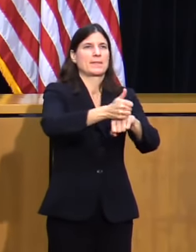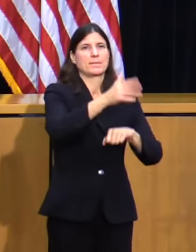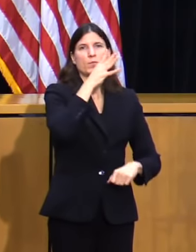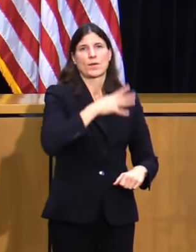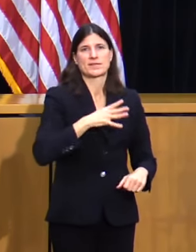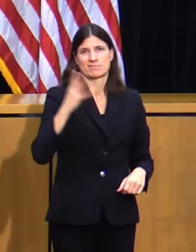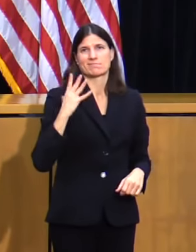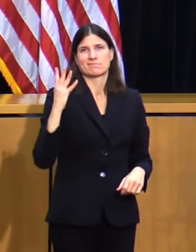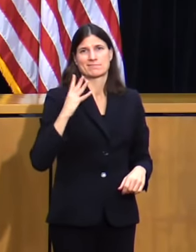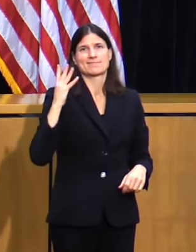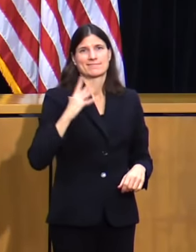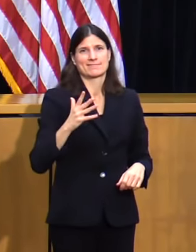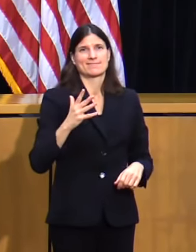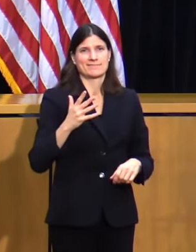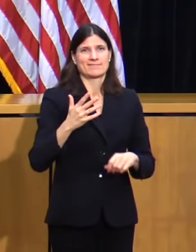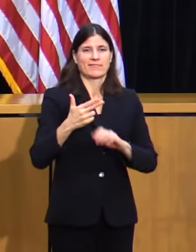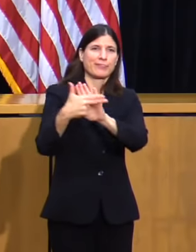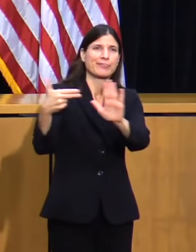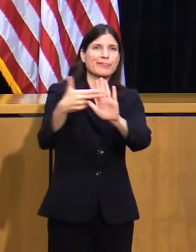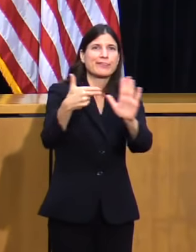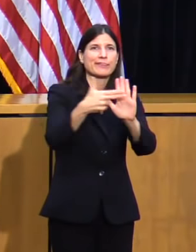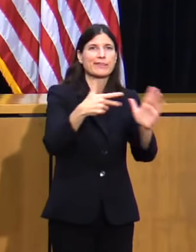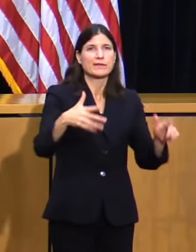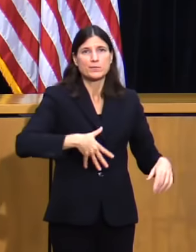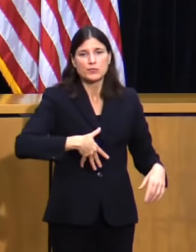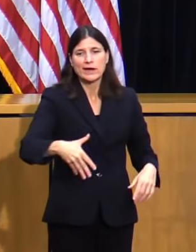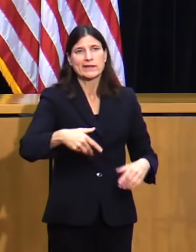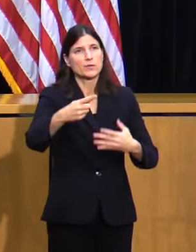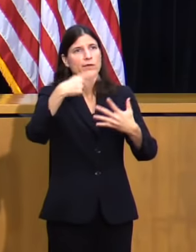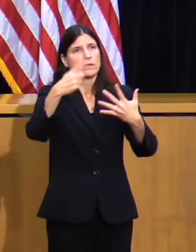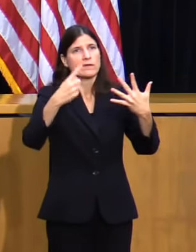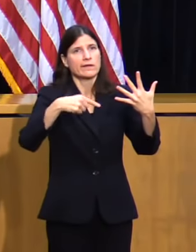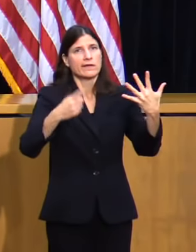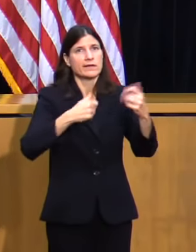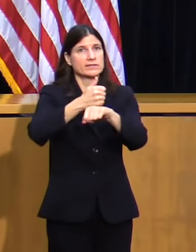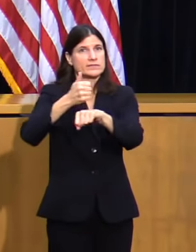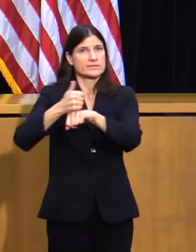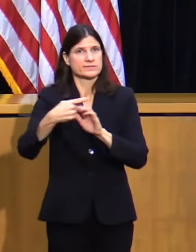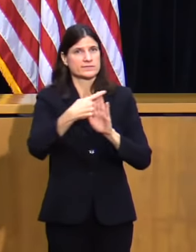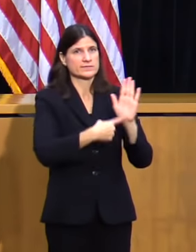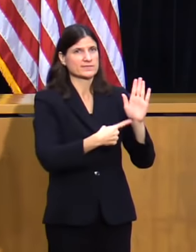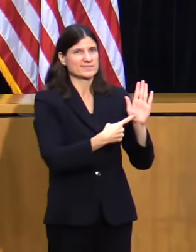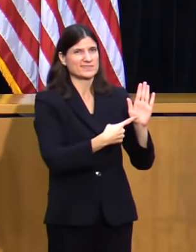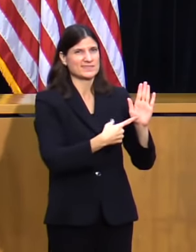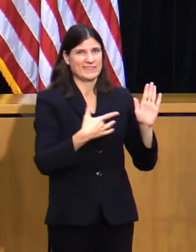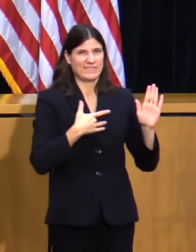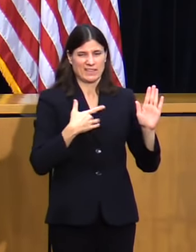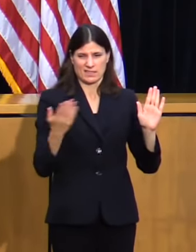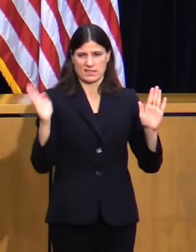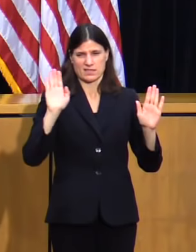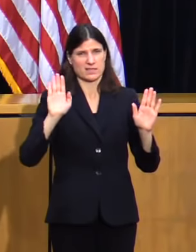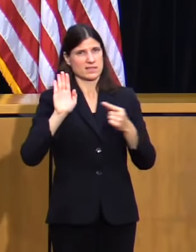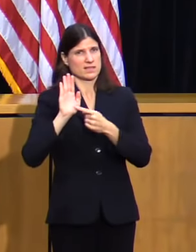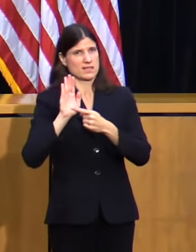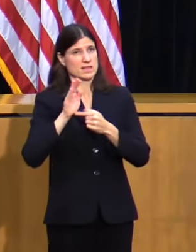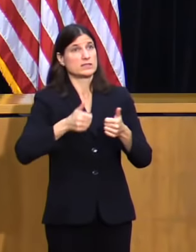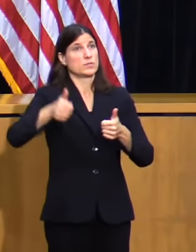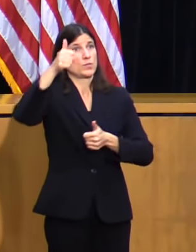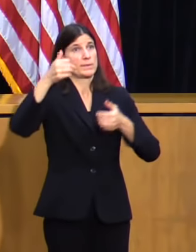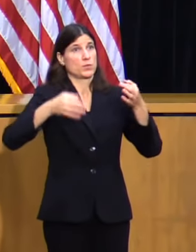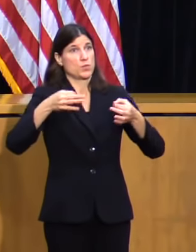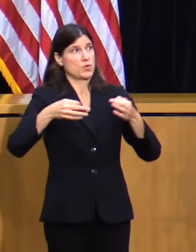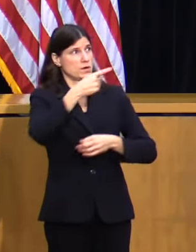literally ran in direct conflict to the SJC decision, and I think all of us felt that cleaning that up and getting it either off the